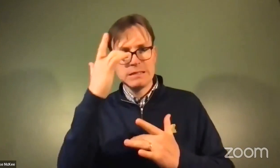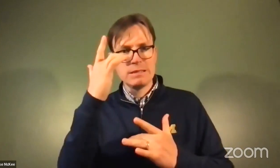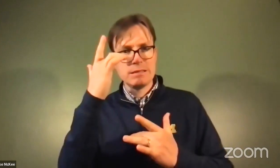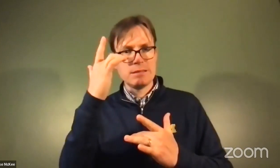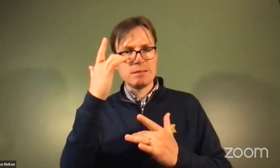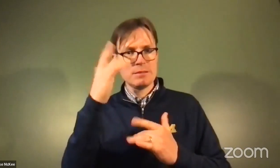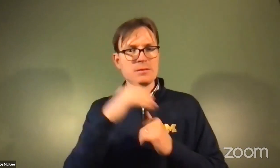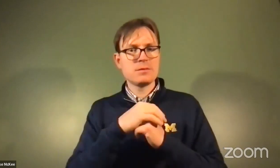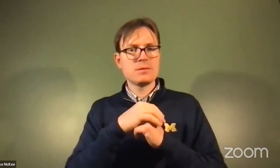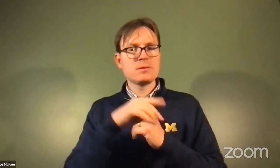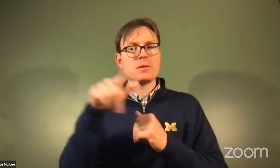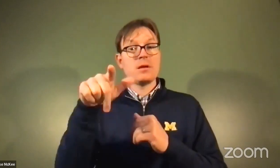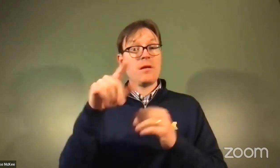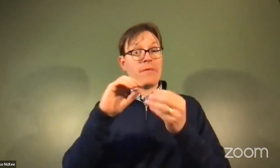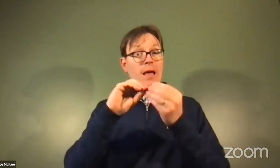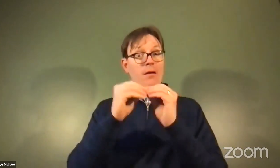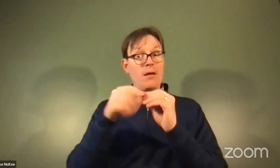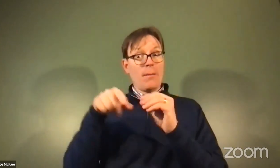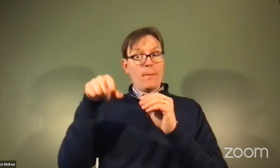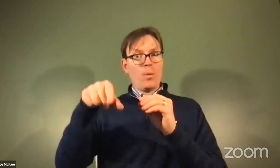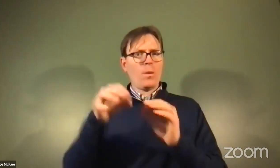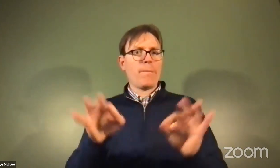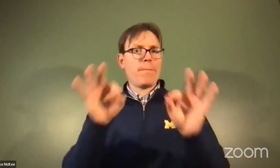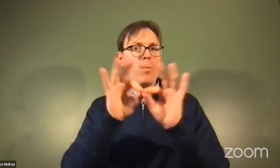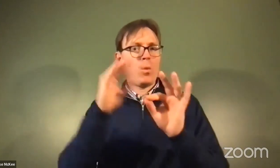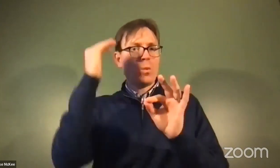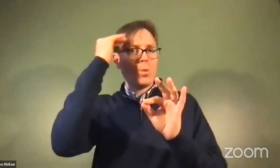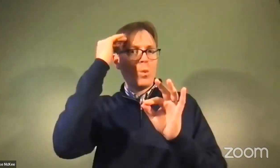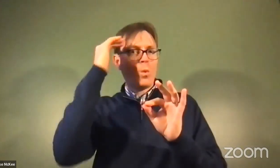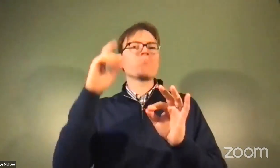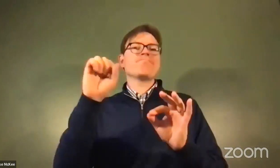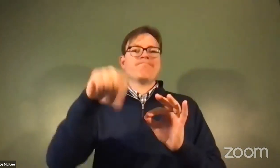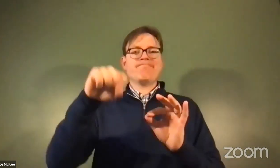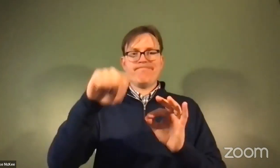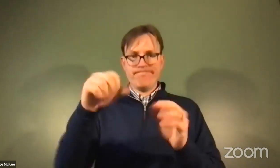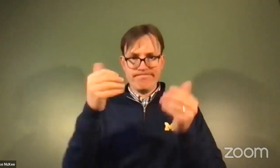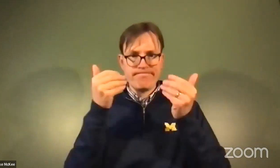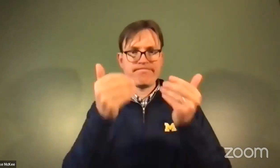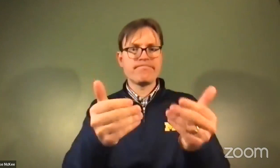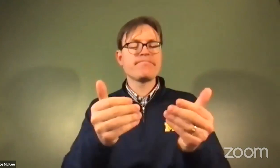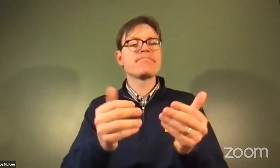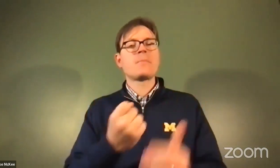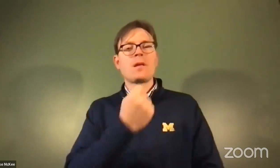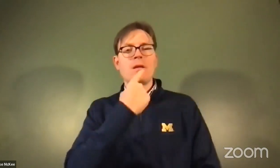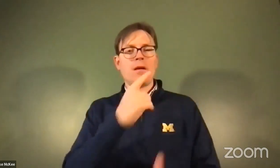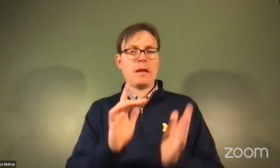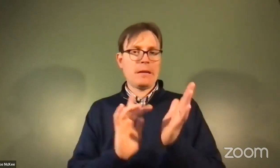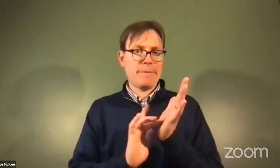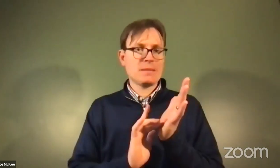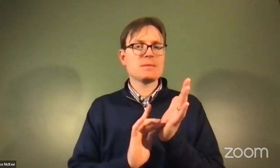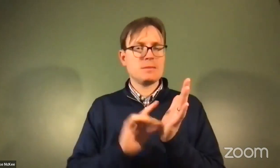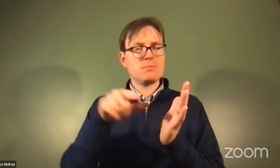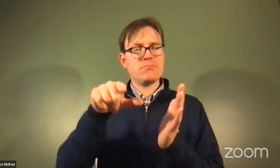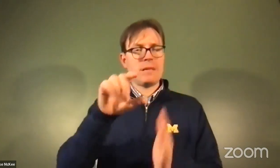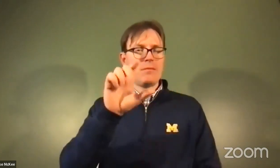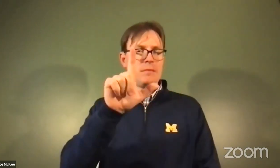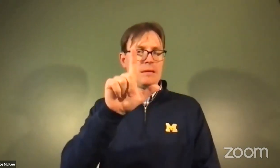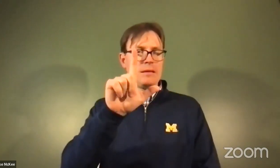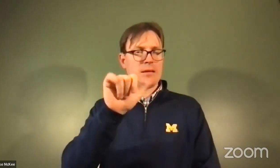developing heart disease over the next 10 years. So it's important to have that conversation. And if